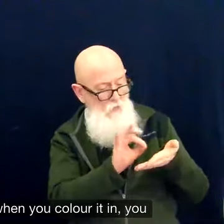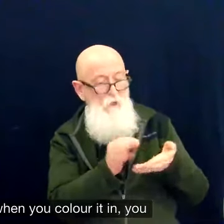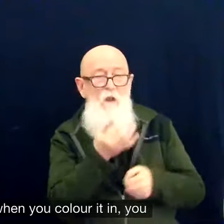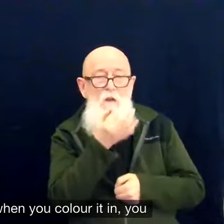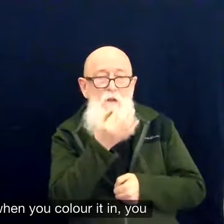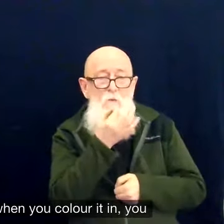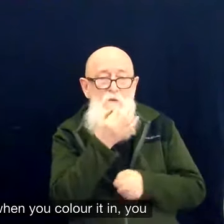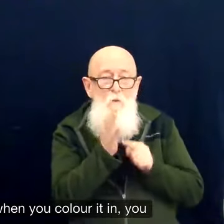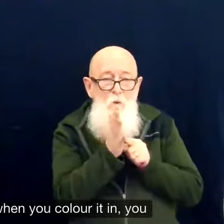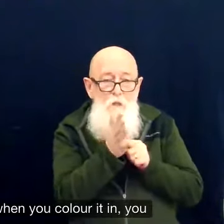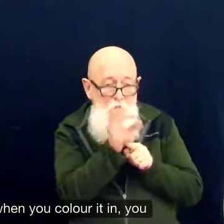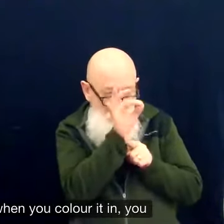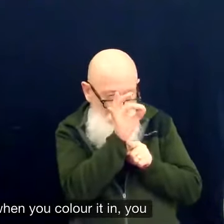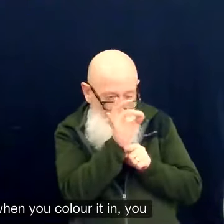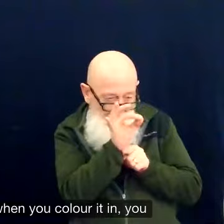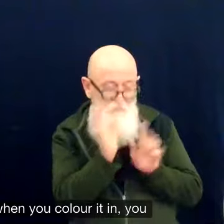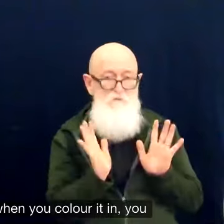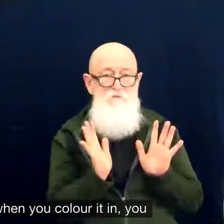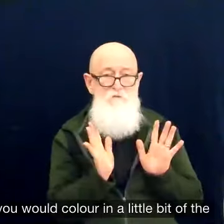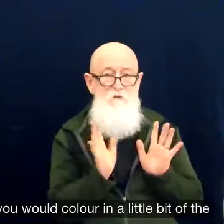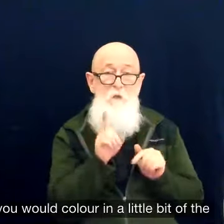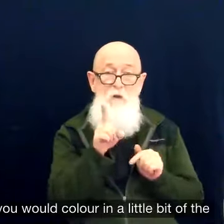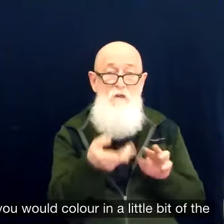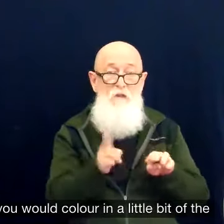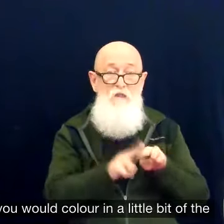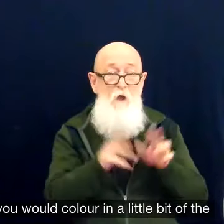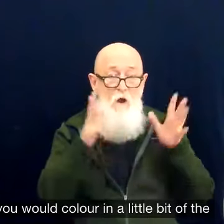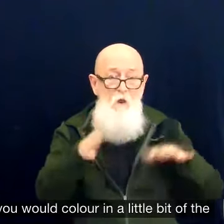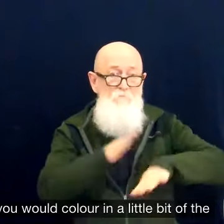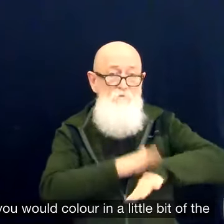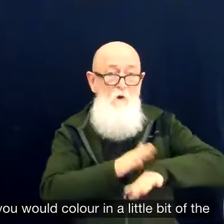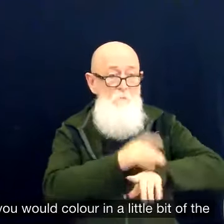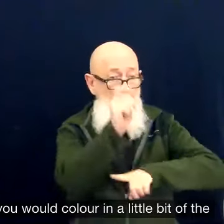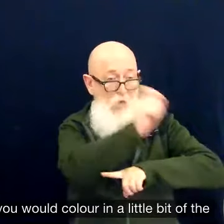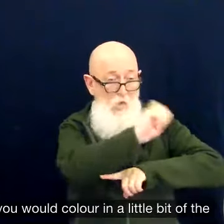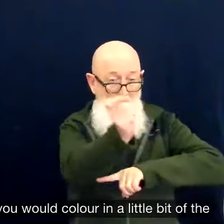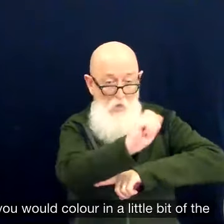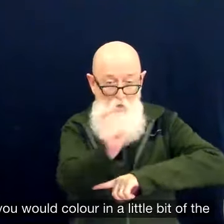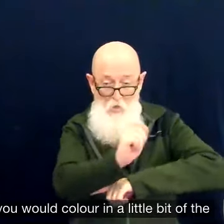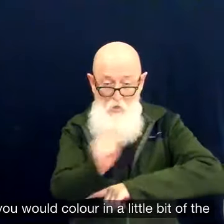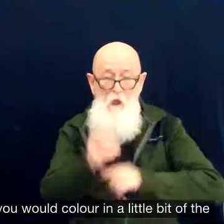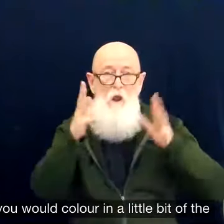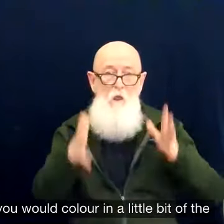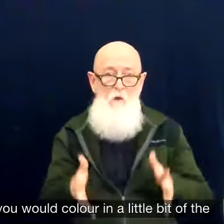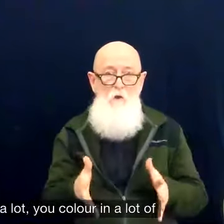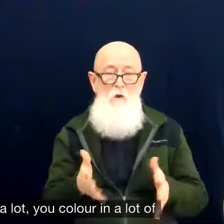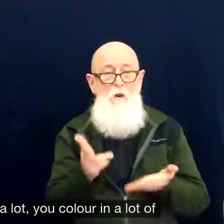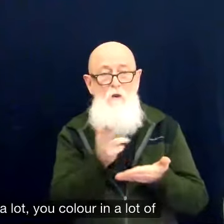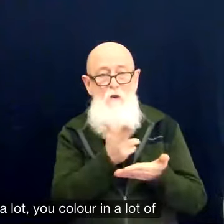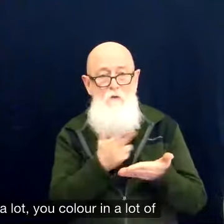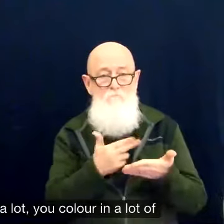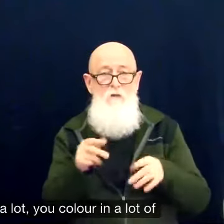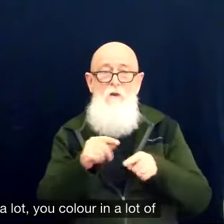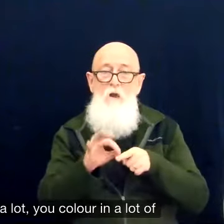of the wheel, and if it's a lot, you'd colour in a lot of that section of the wheel. So the other way that you could